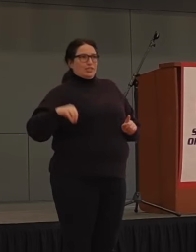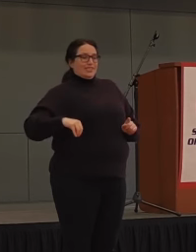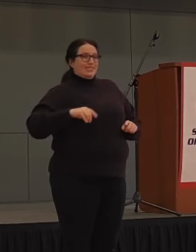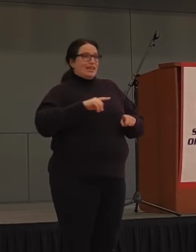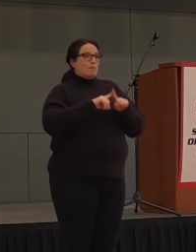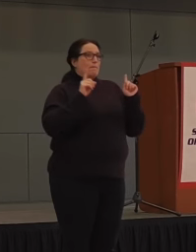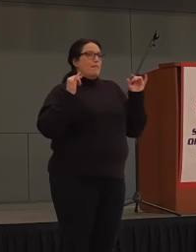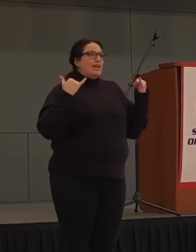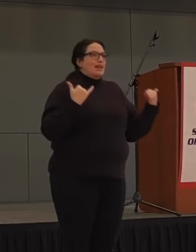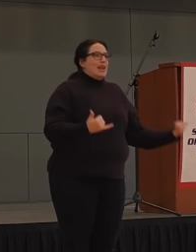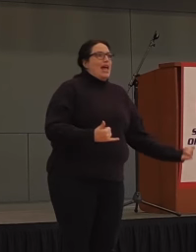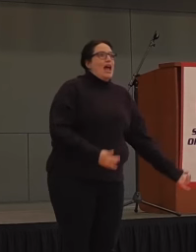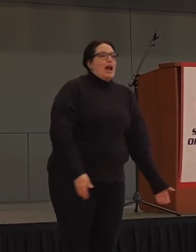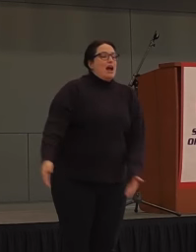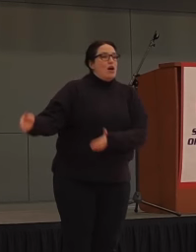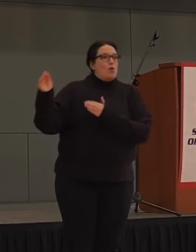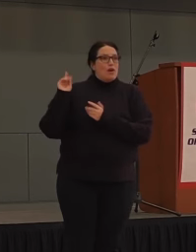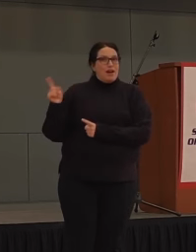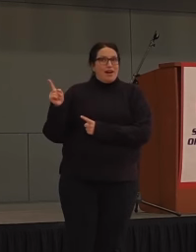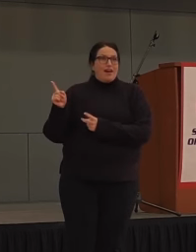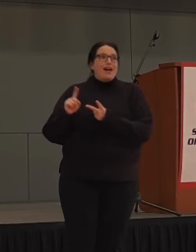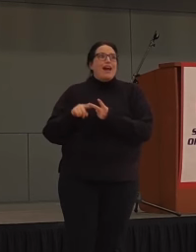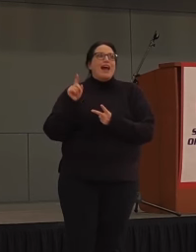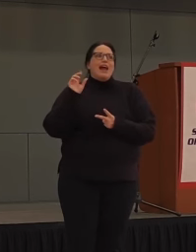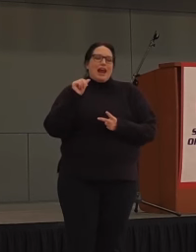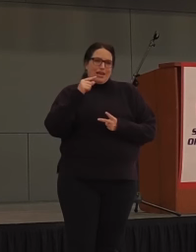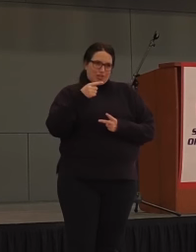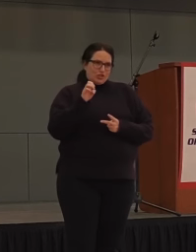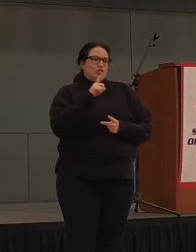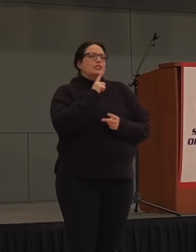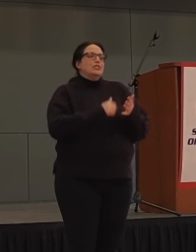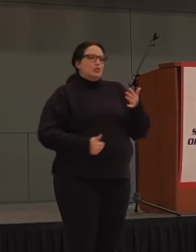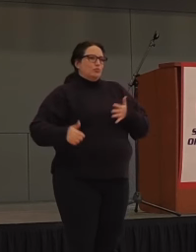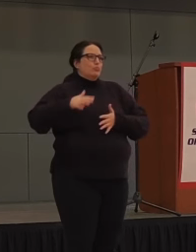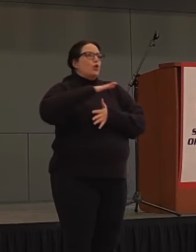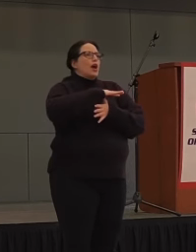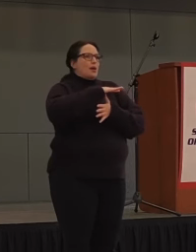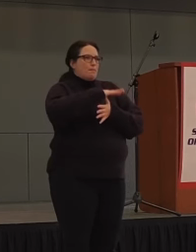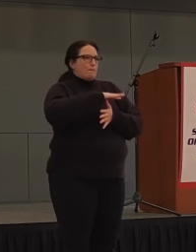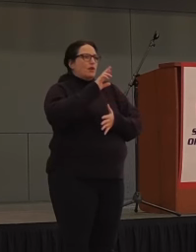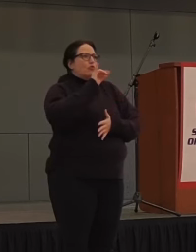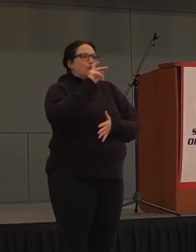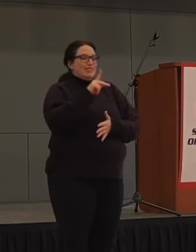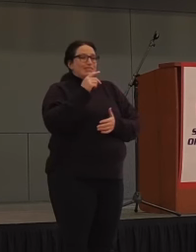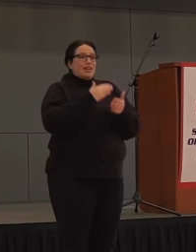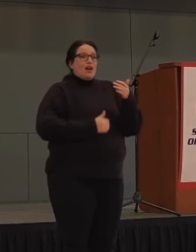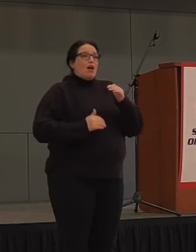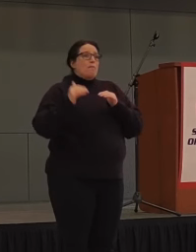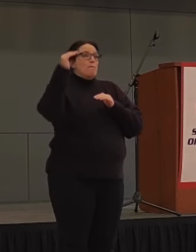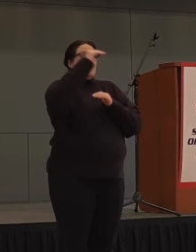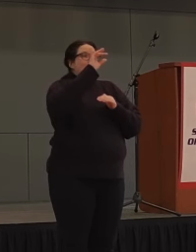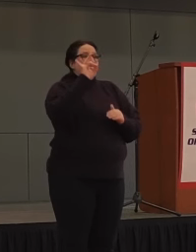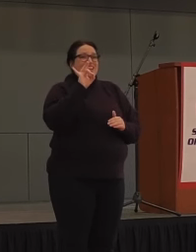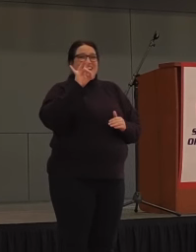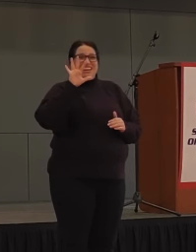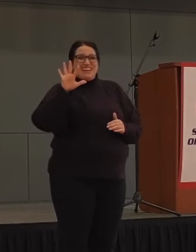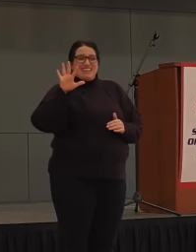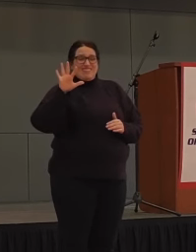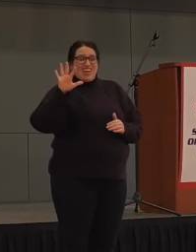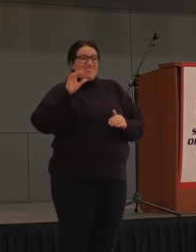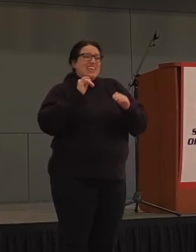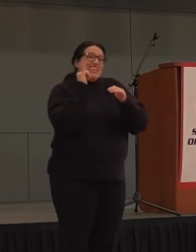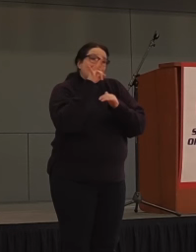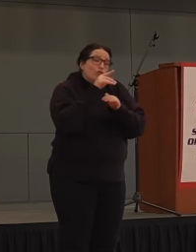point, age is the primary risk factor. Above the age of 85, 1 in